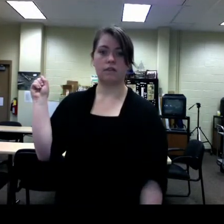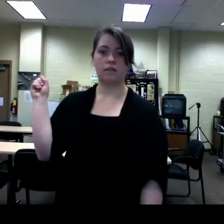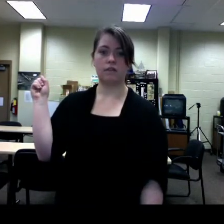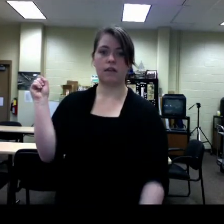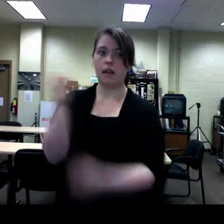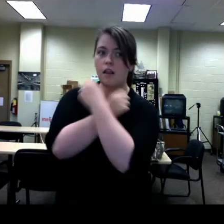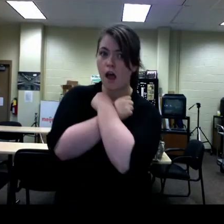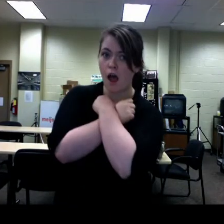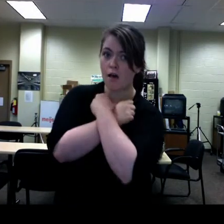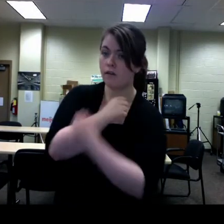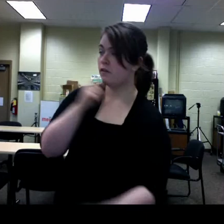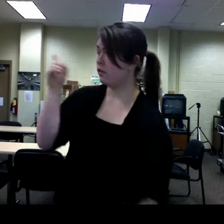Love? Yeah.